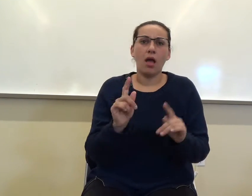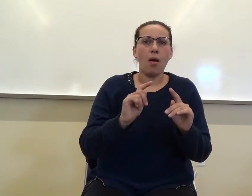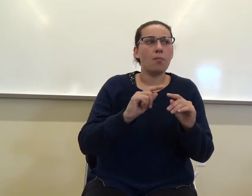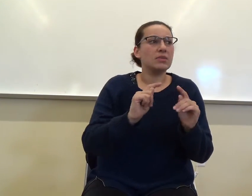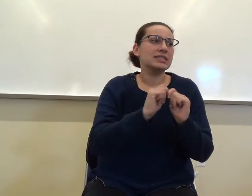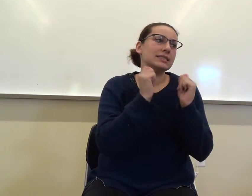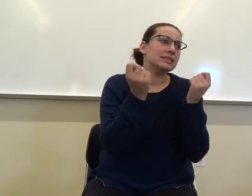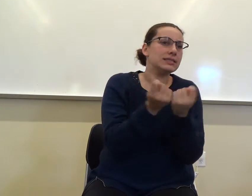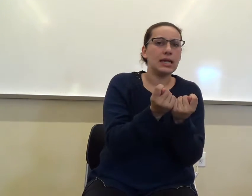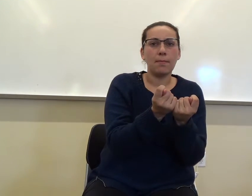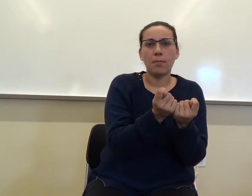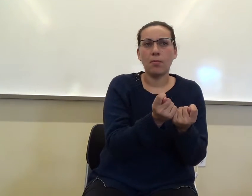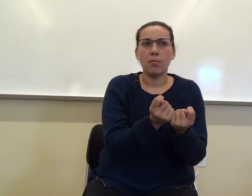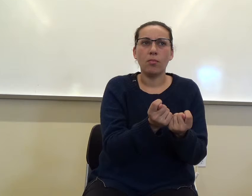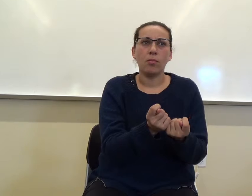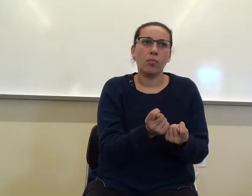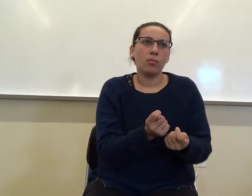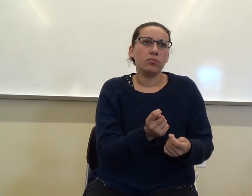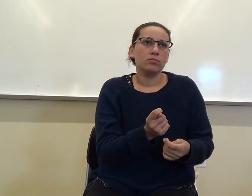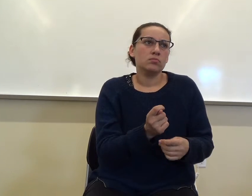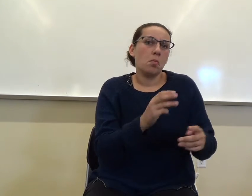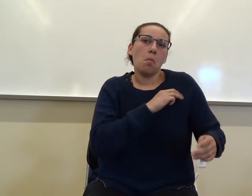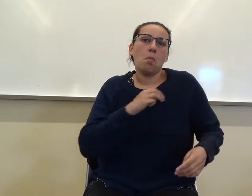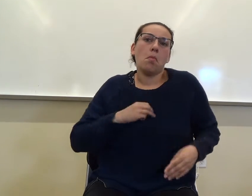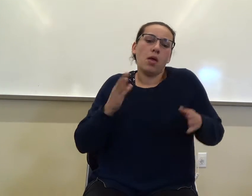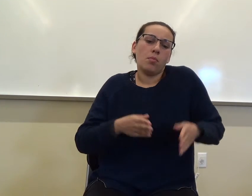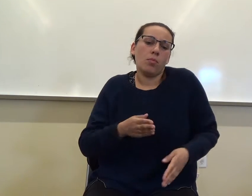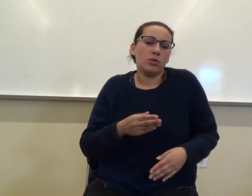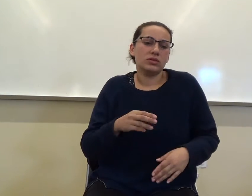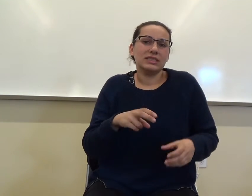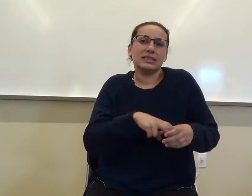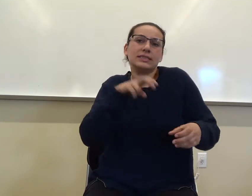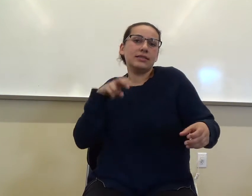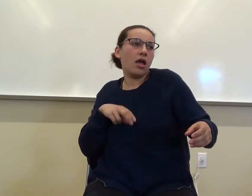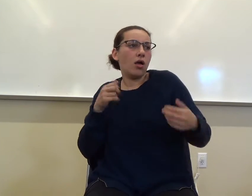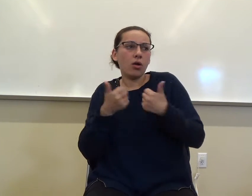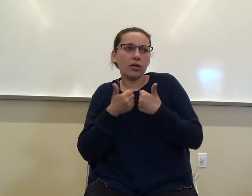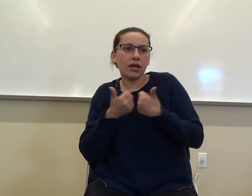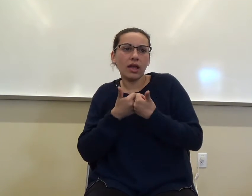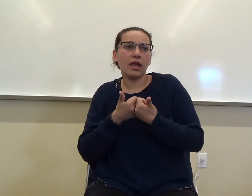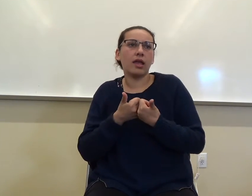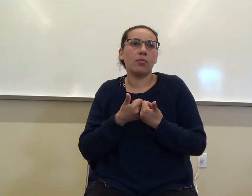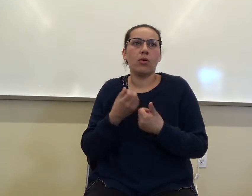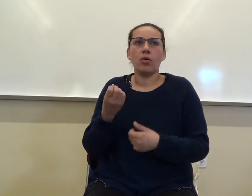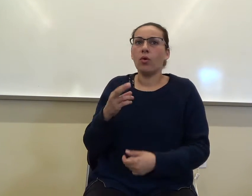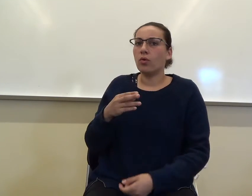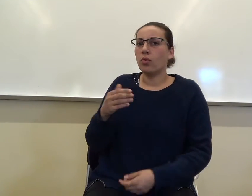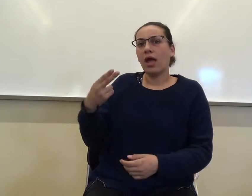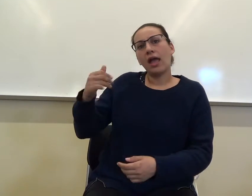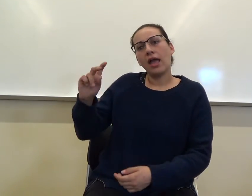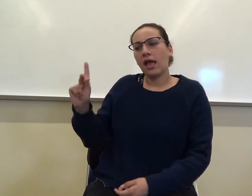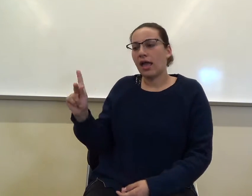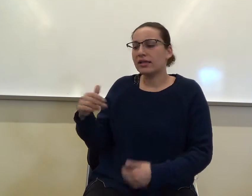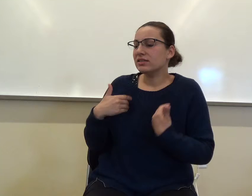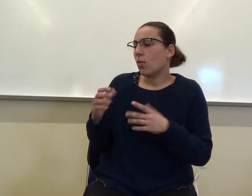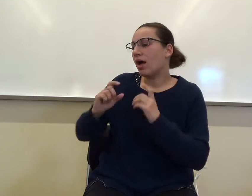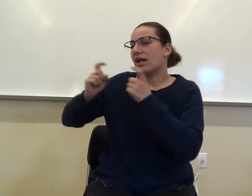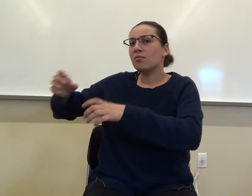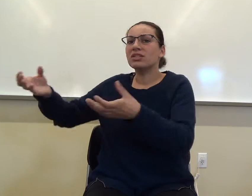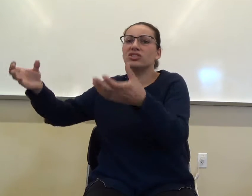they would rather sit out a game. With Greenberg, they didn't want to give him a chance to beat Babe Ruth's record. You